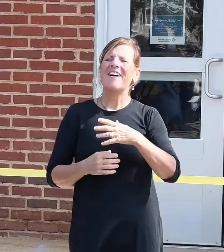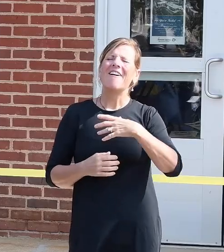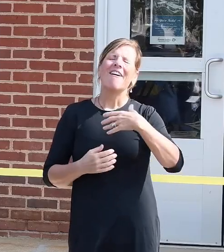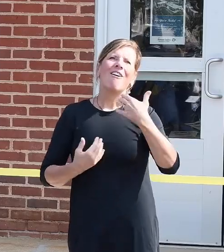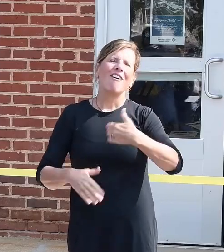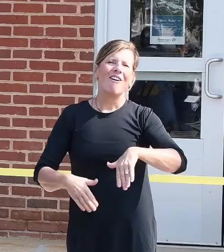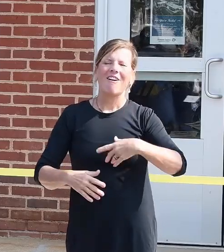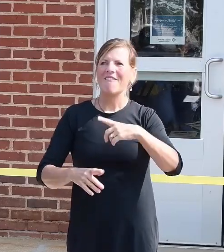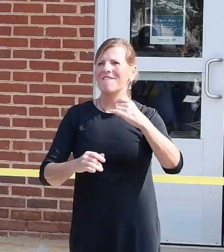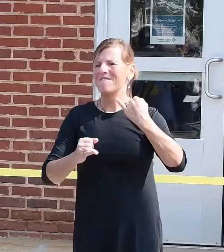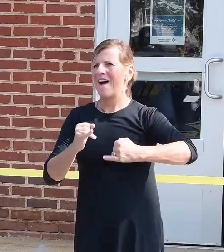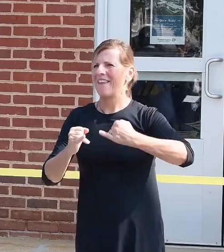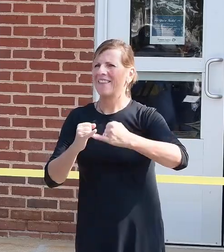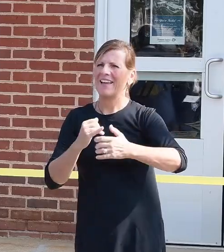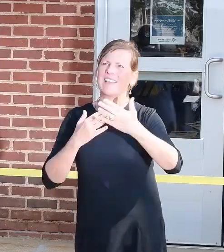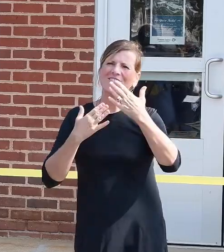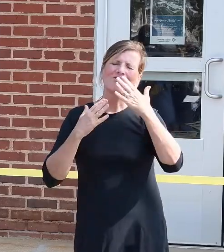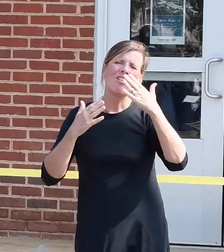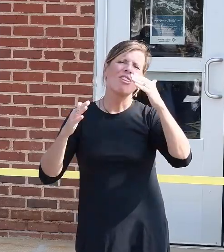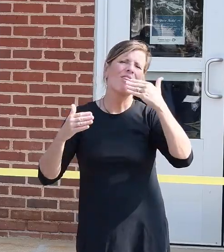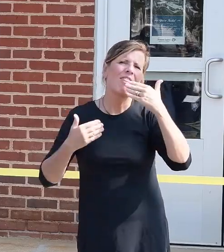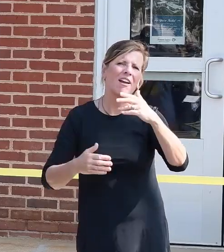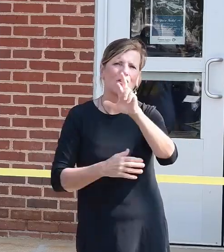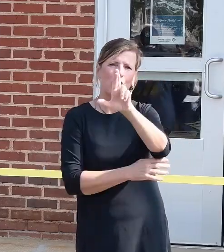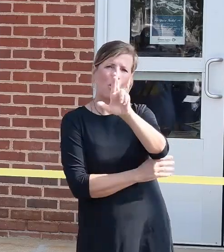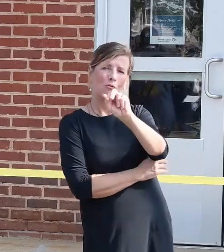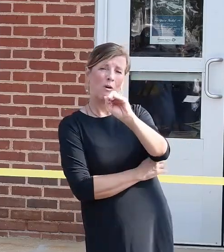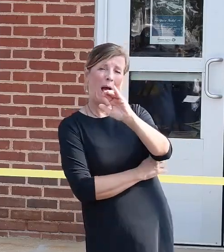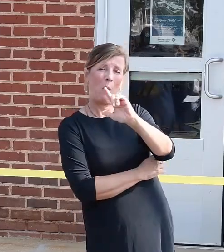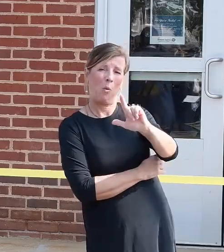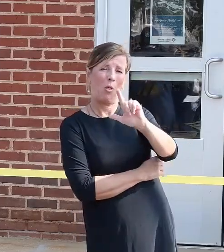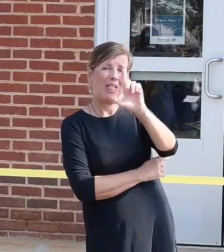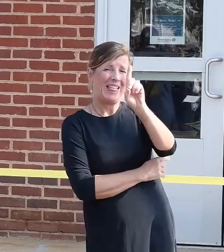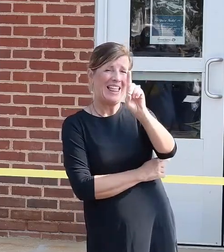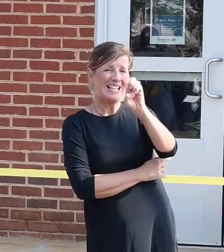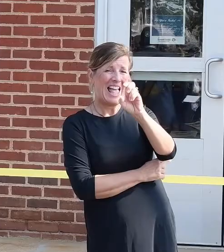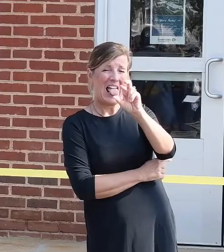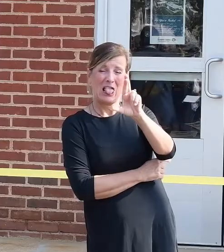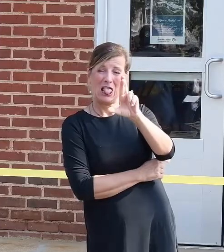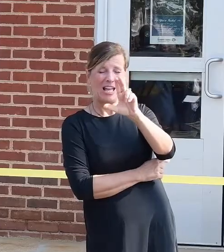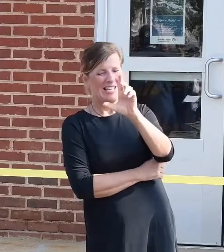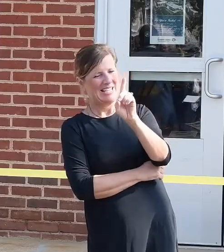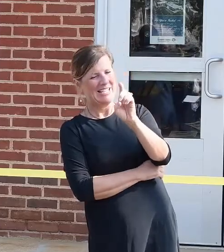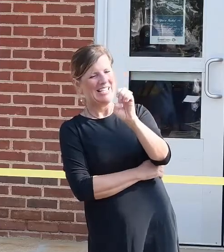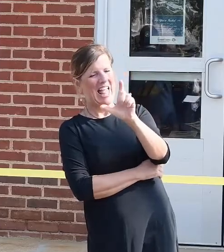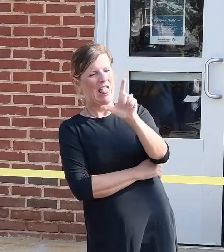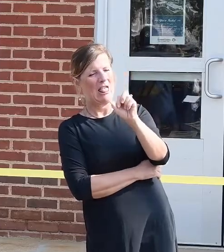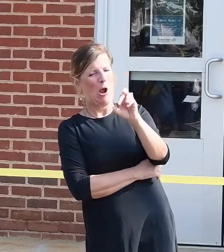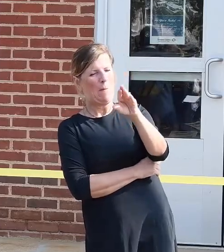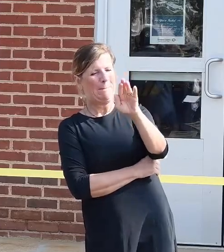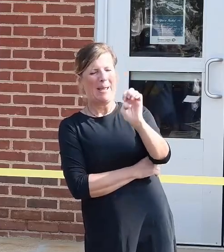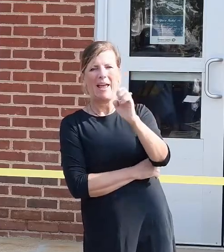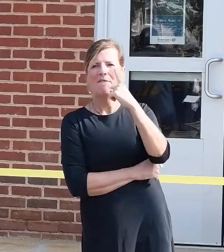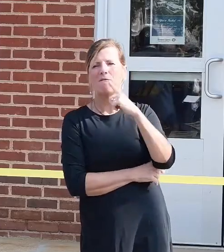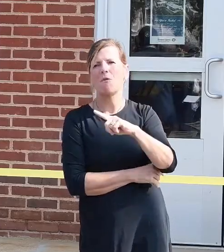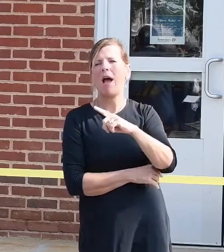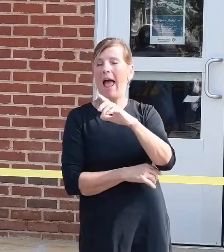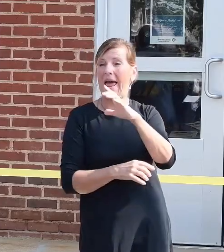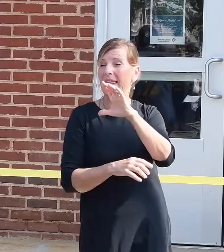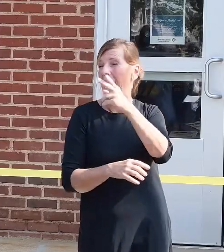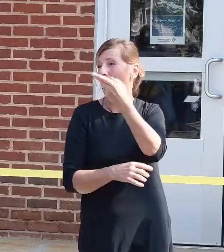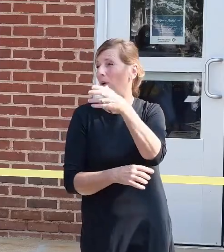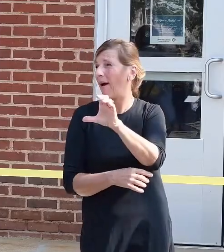out and thanks to Director Raul Delarme and the Howard County Department of Recreation and Parks